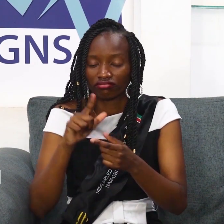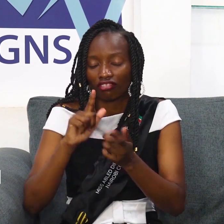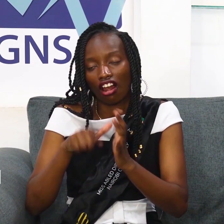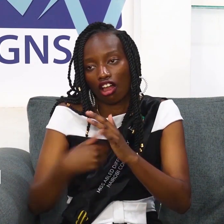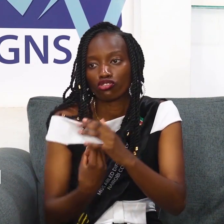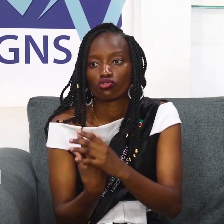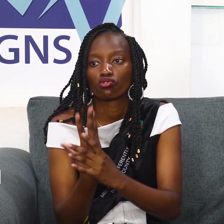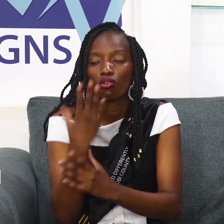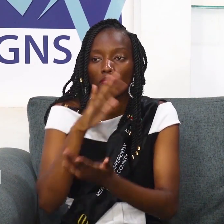And